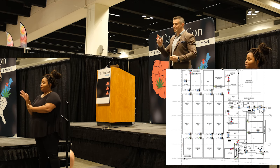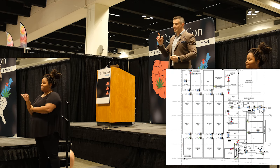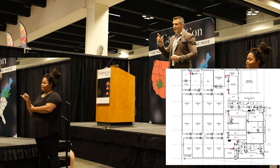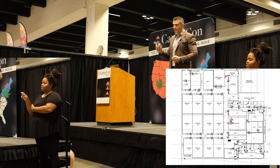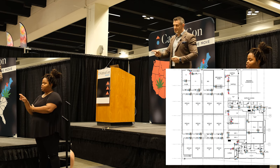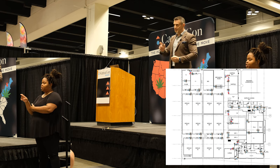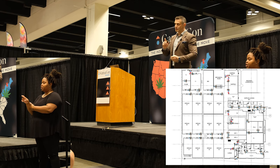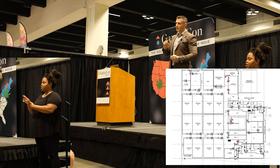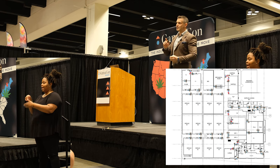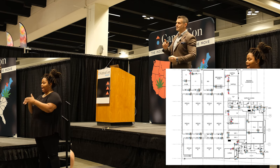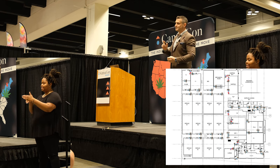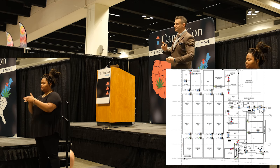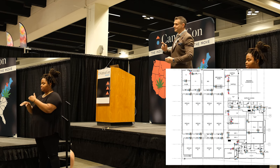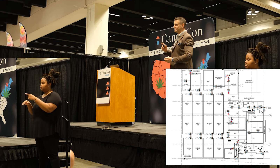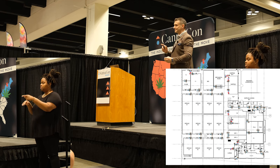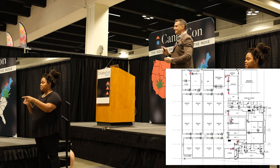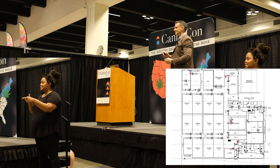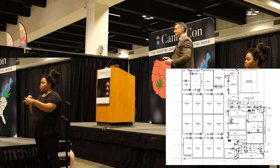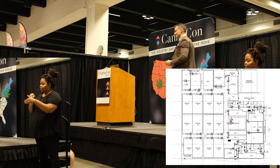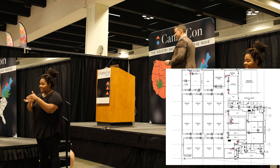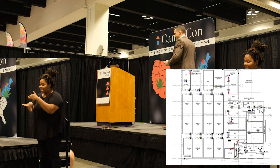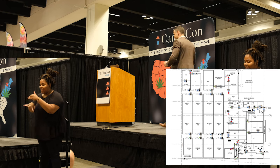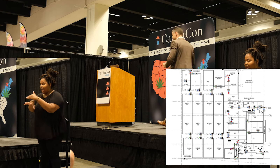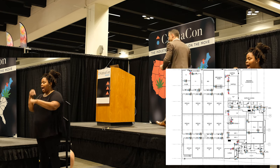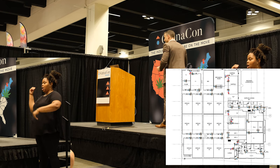out of every single grow room.